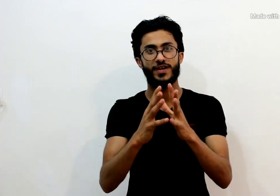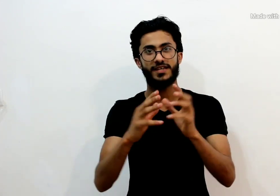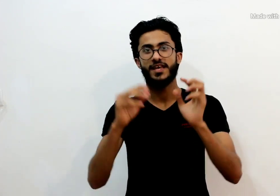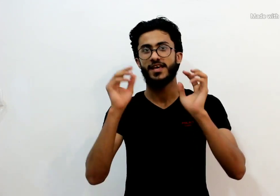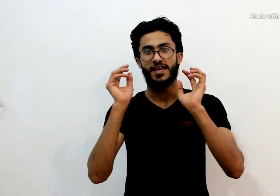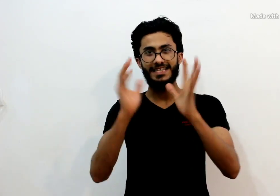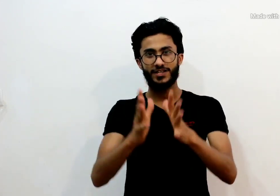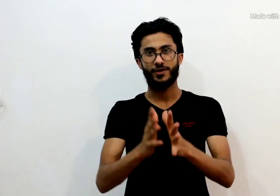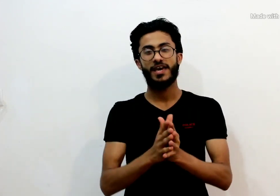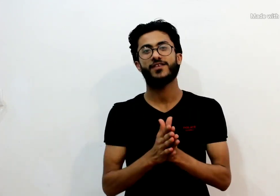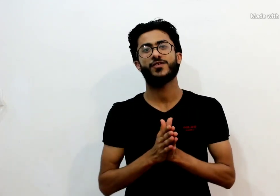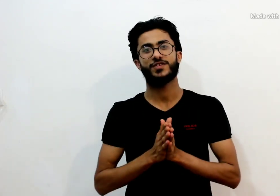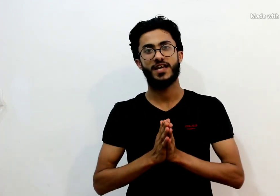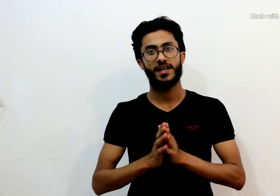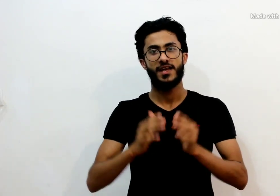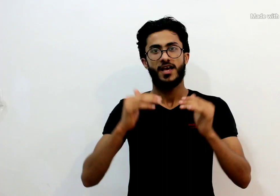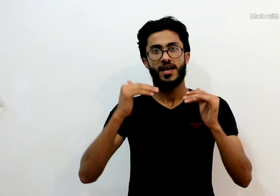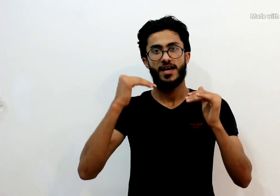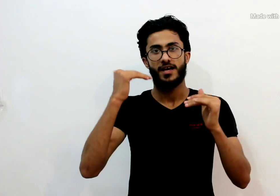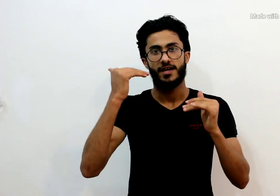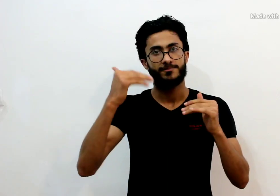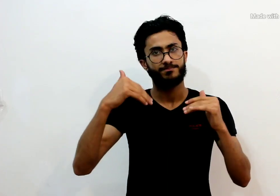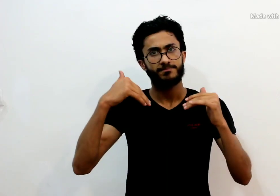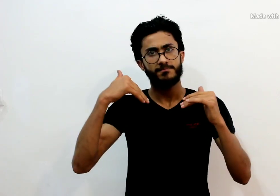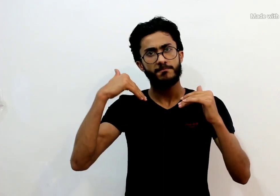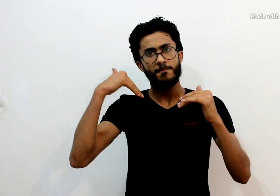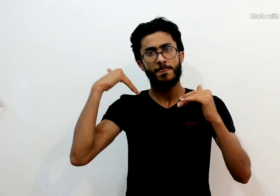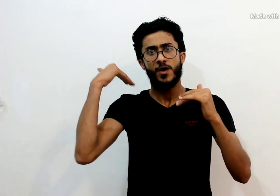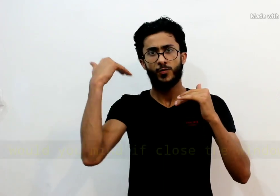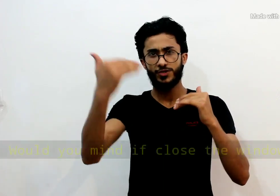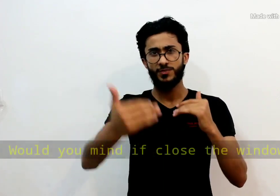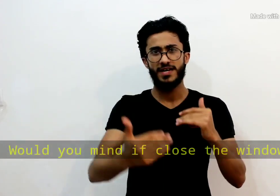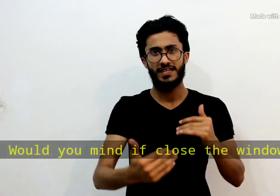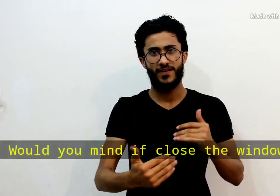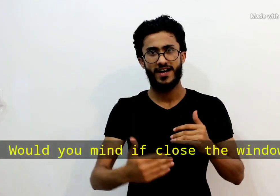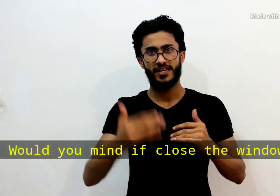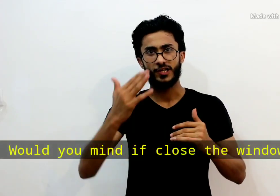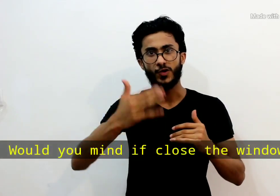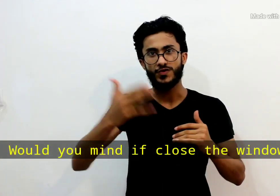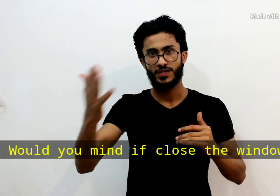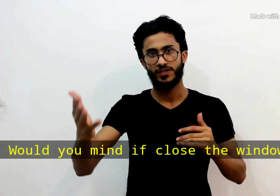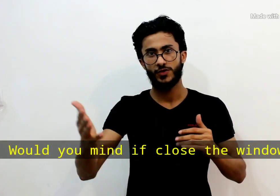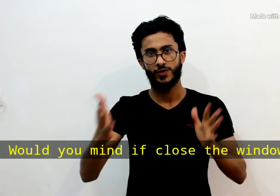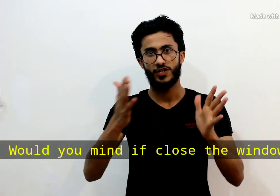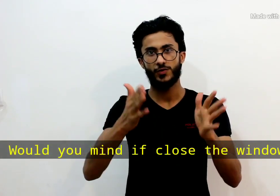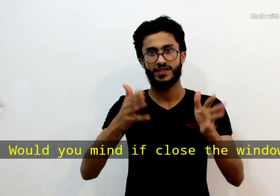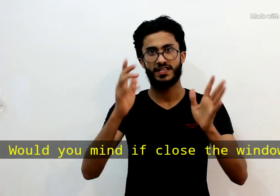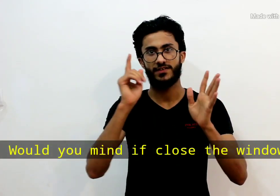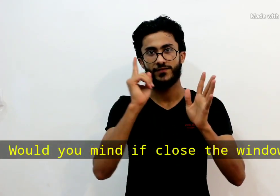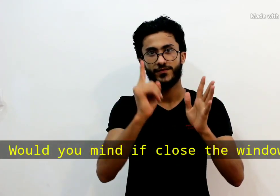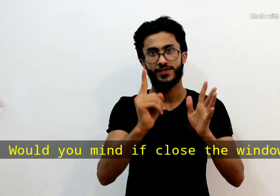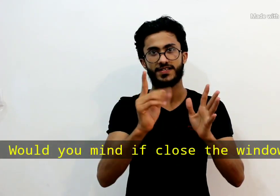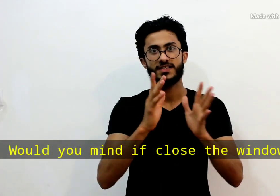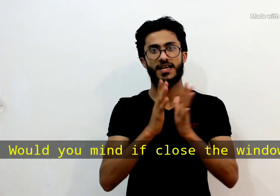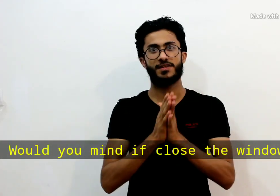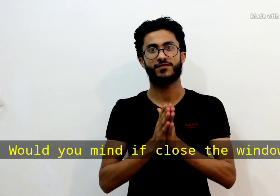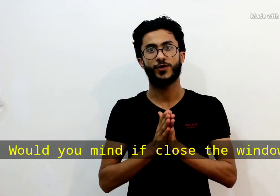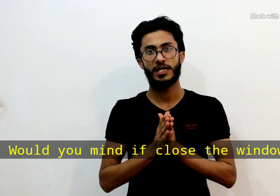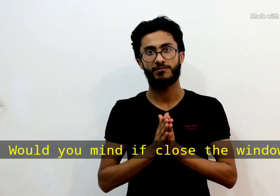friend, it's okay if you said, would you mind if I close the window? Use the first, form for